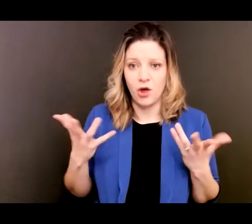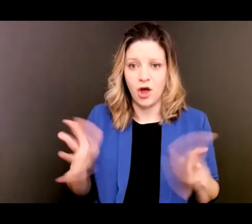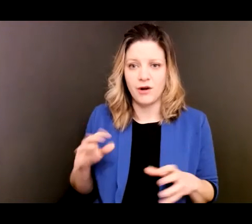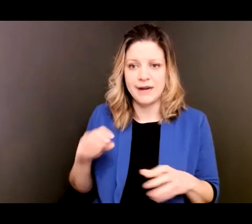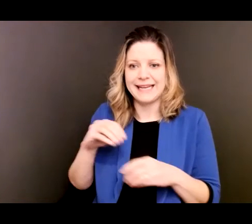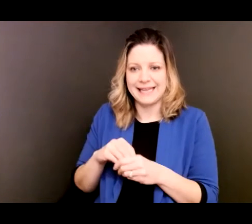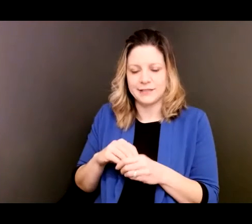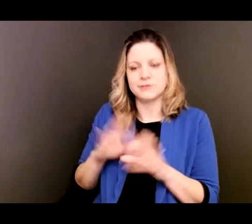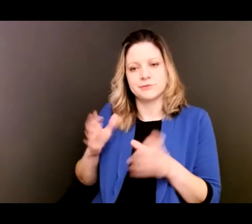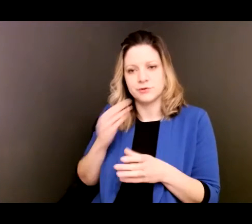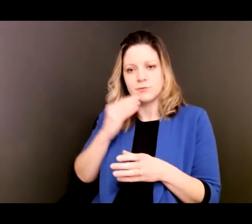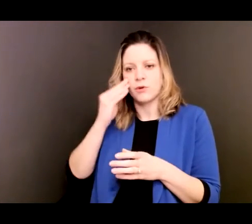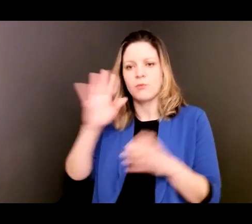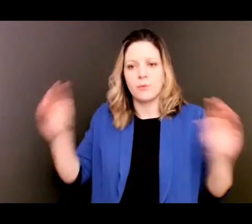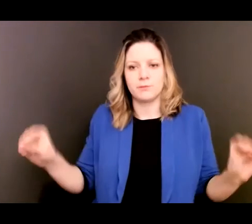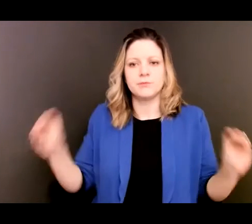and at Chaplain.